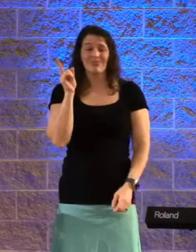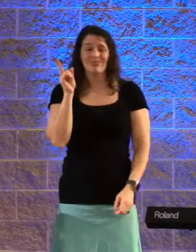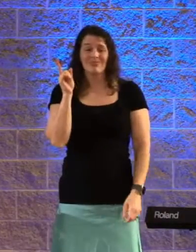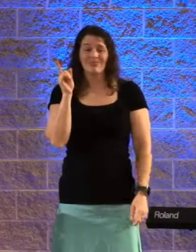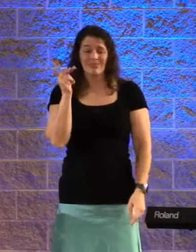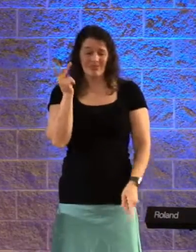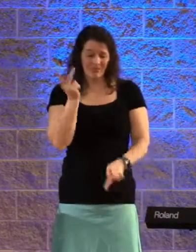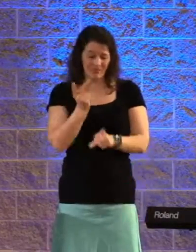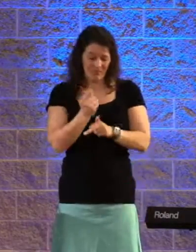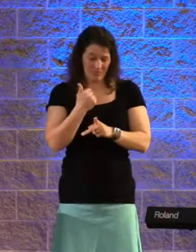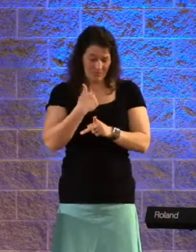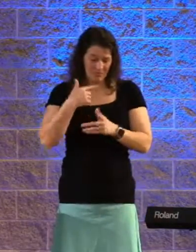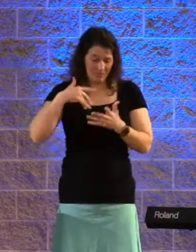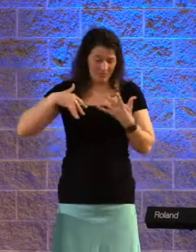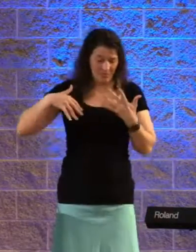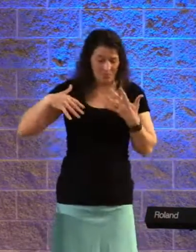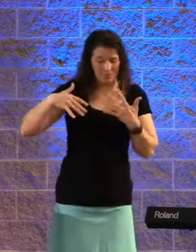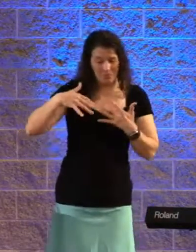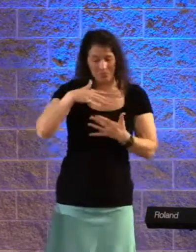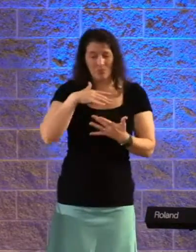And you kept me in fellowship.